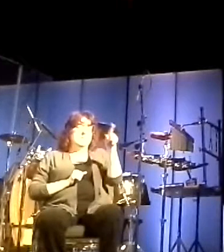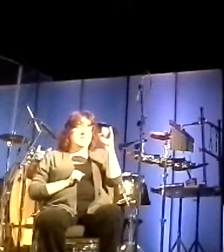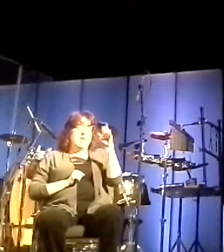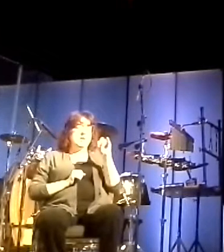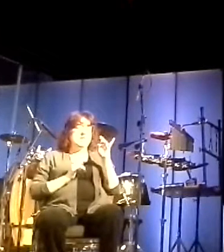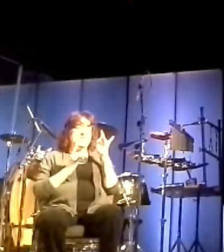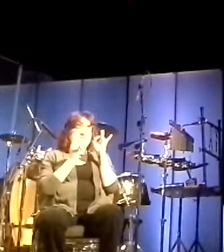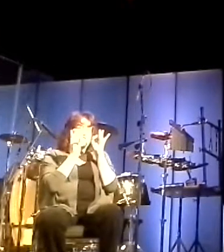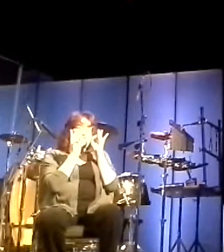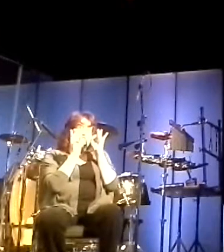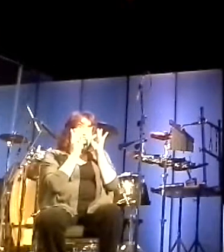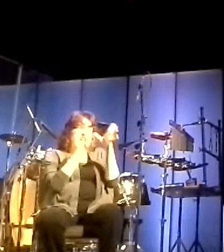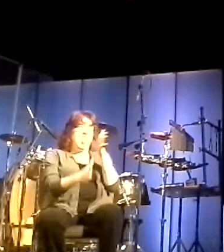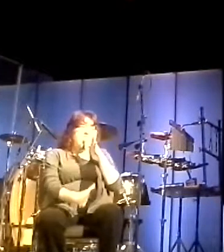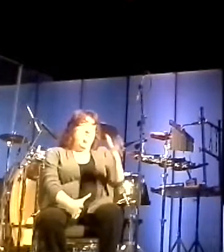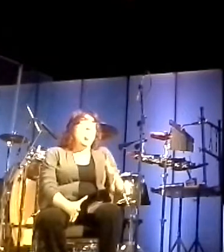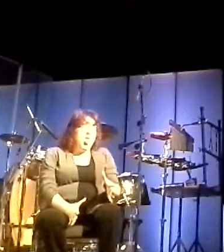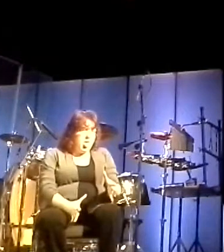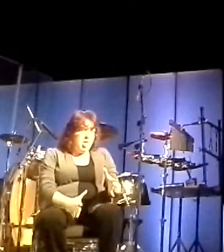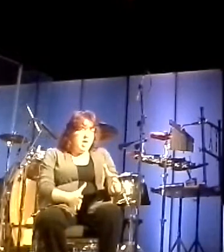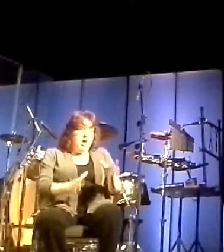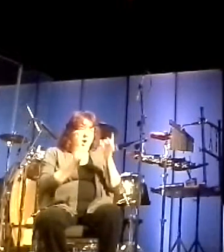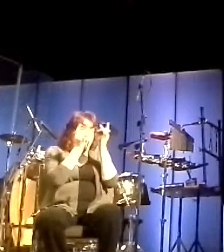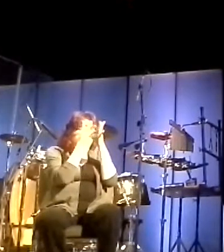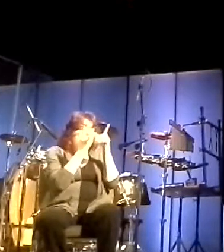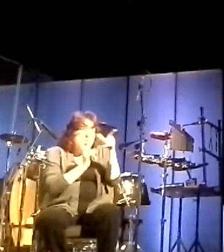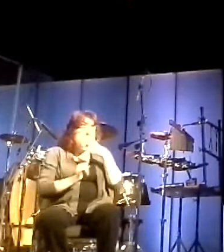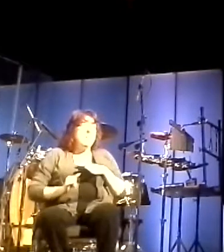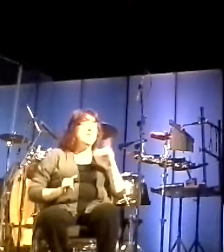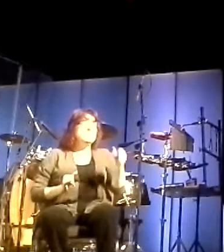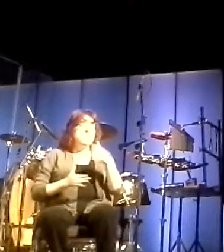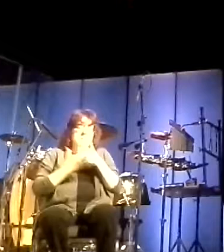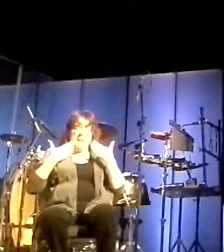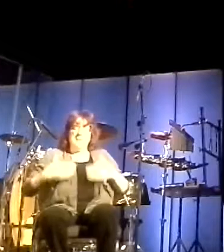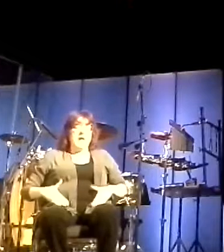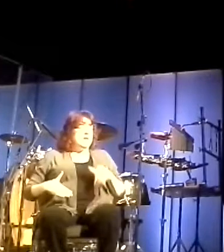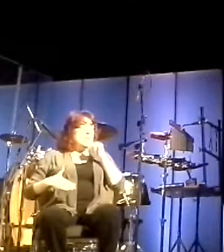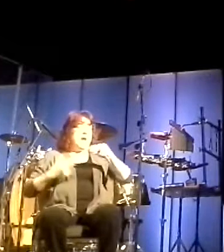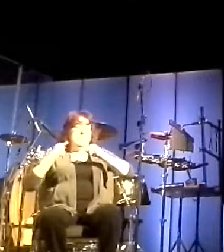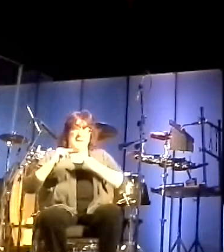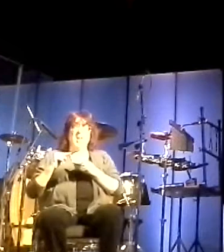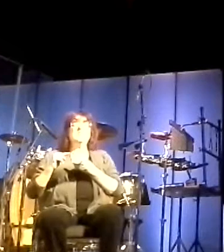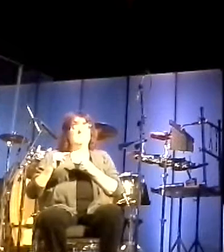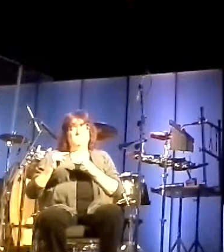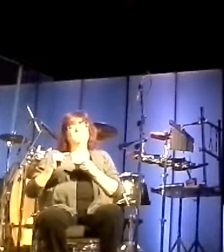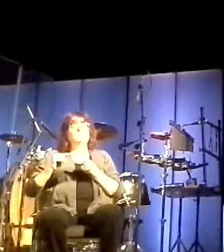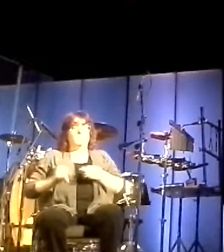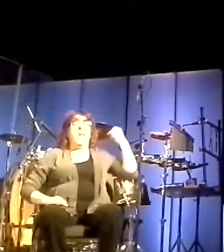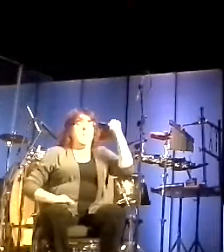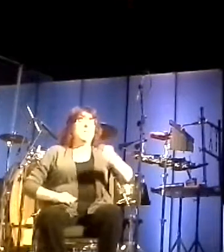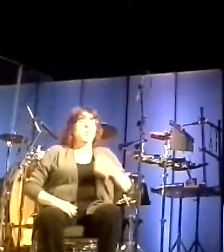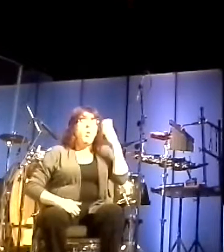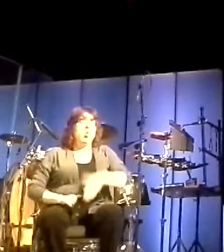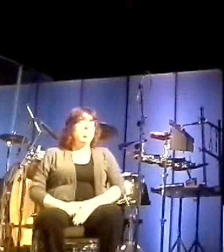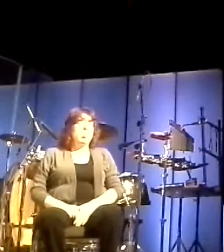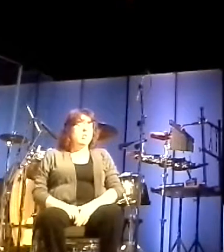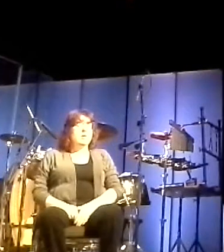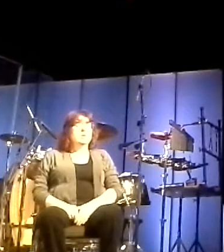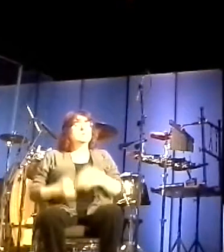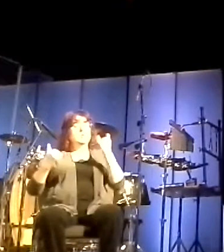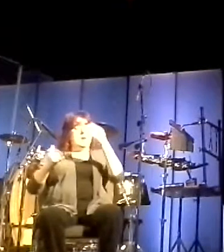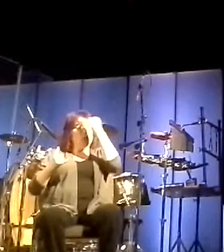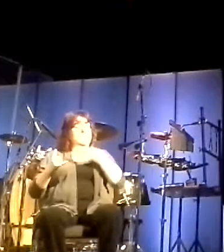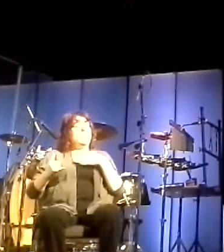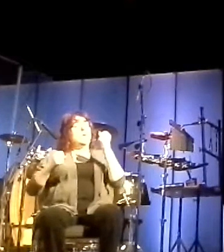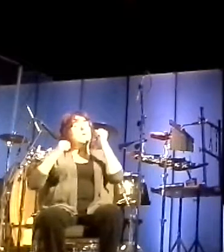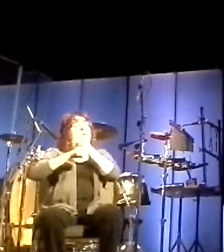Tanya. More than any human has ever hated another human in the history of the world. There was a part of my body not in extreme pain. I would hit her with it. Today she told me